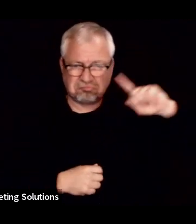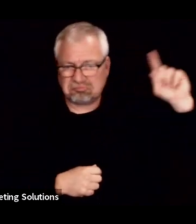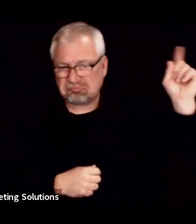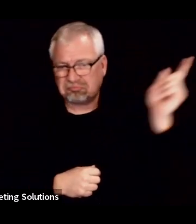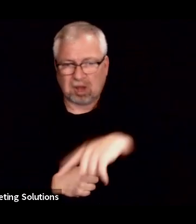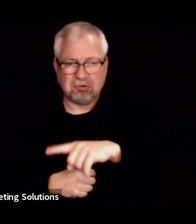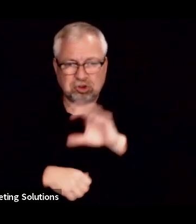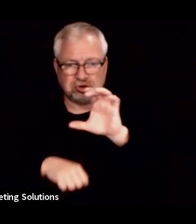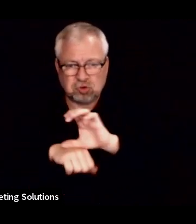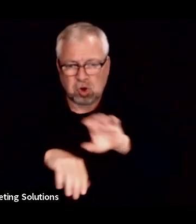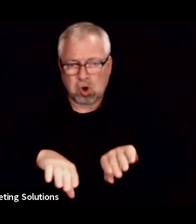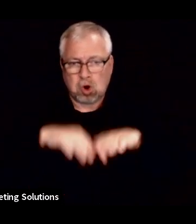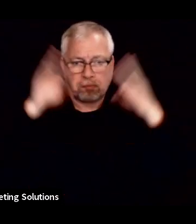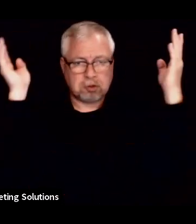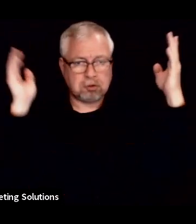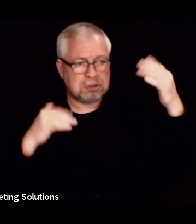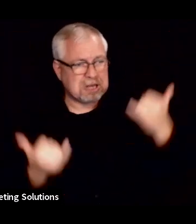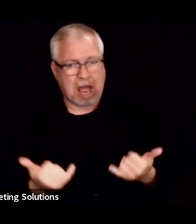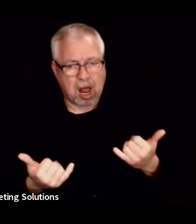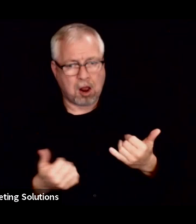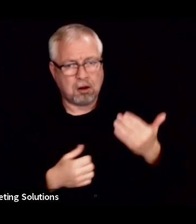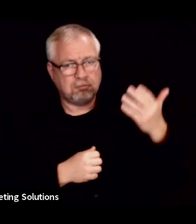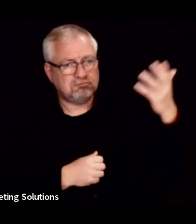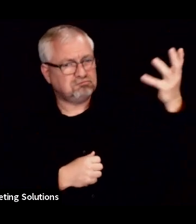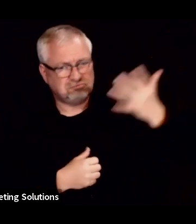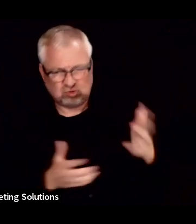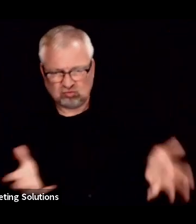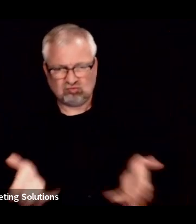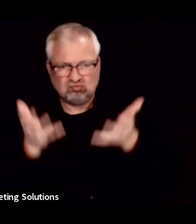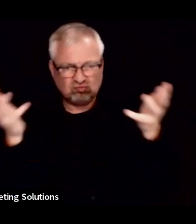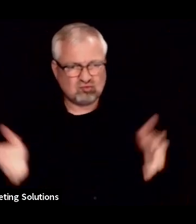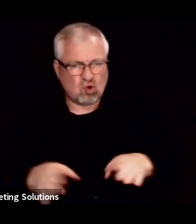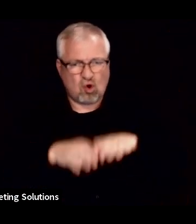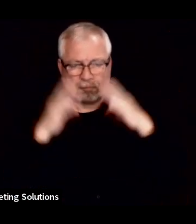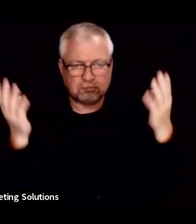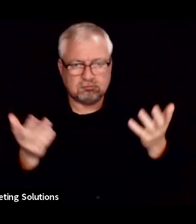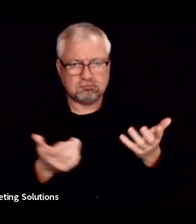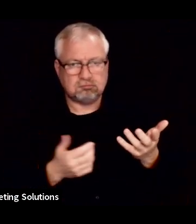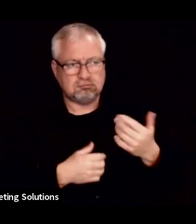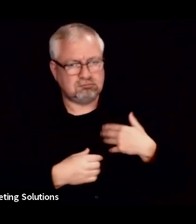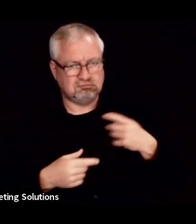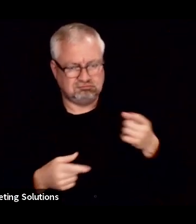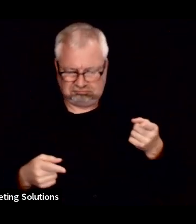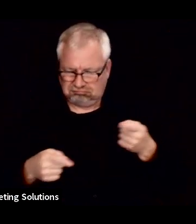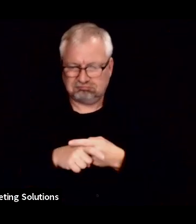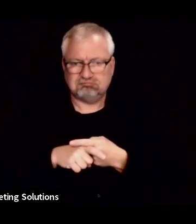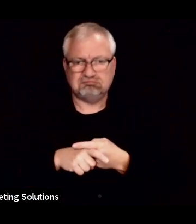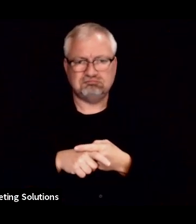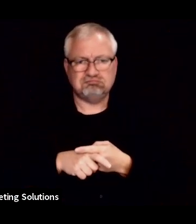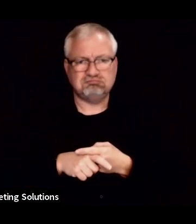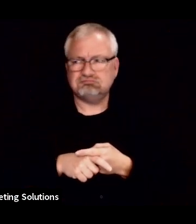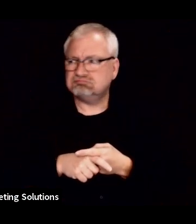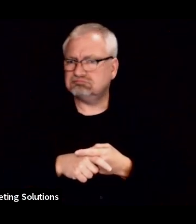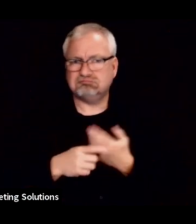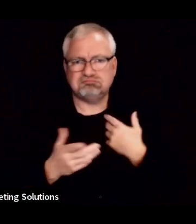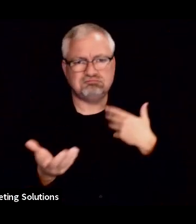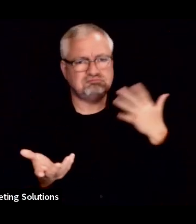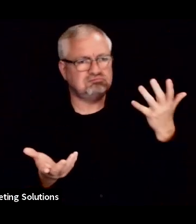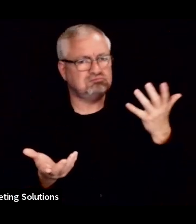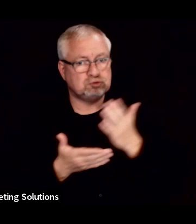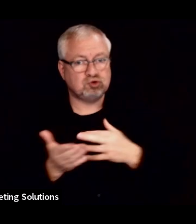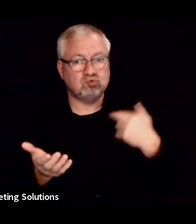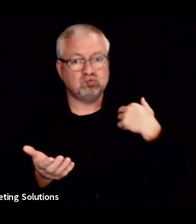this weekend, and maybe they're hearing from their faith leaders that they will defy the governor's orders and open up with distancing? What would you